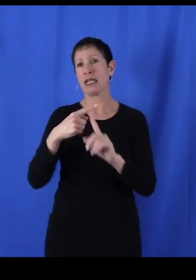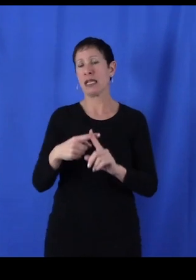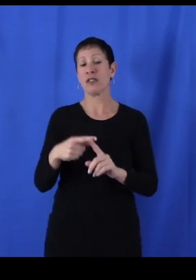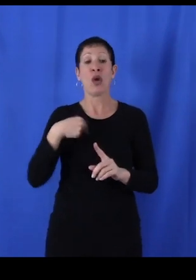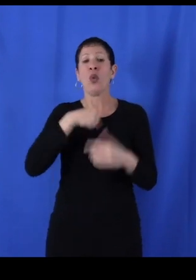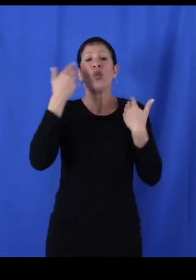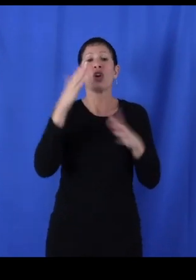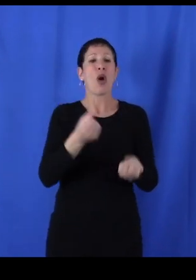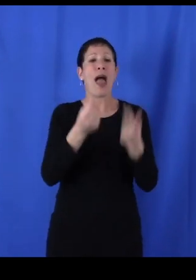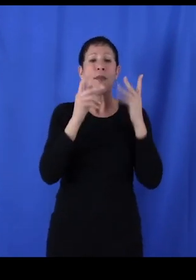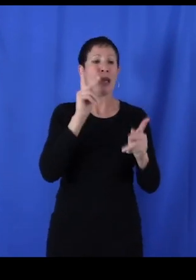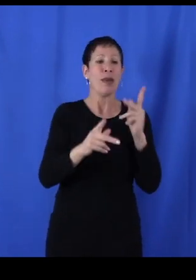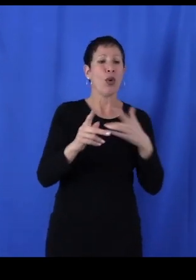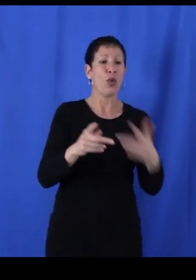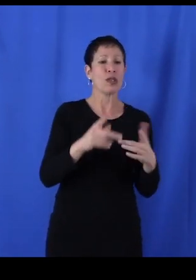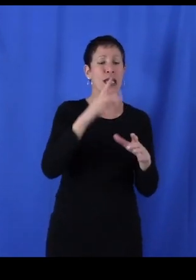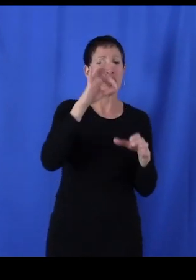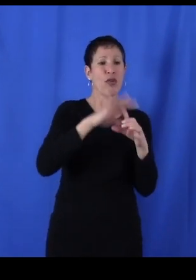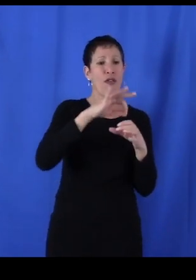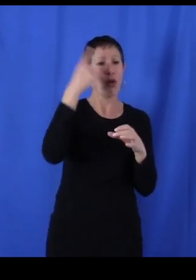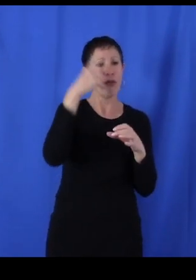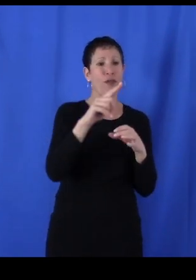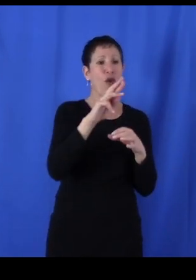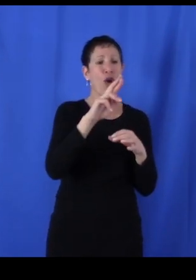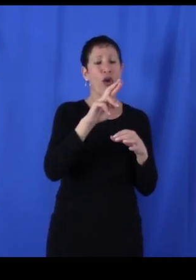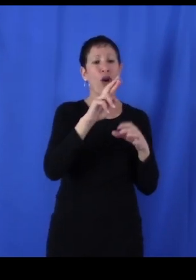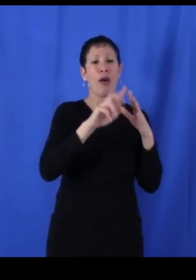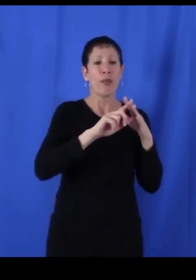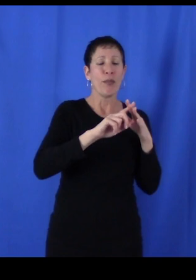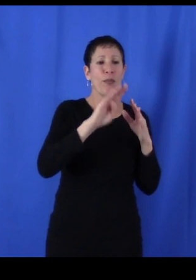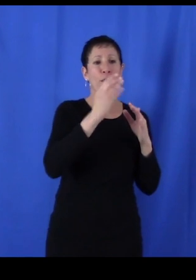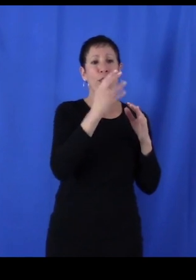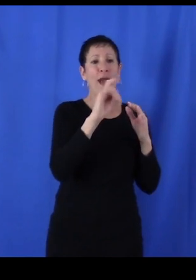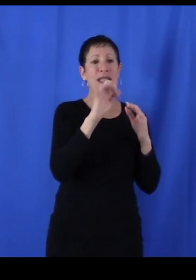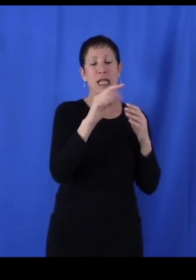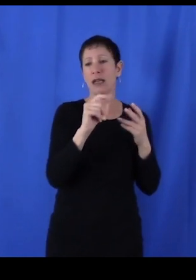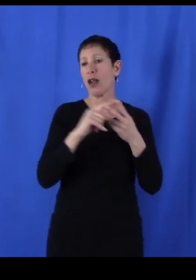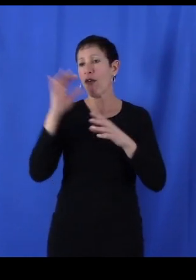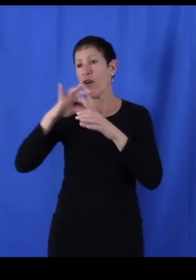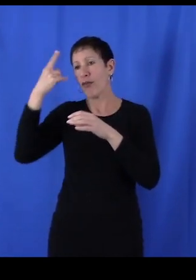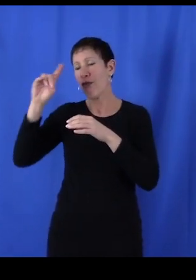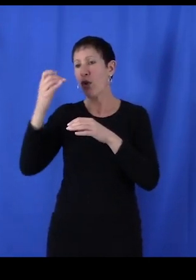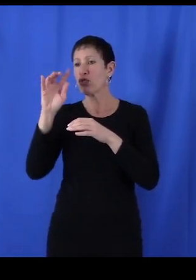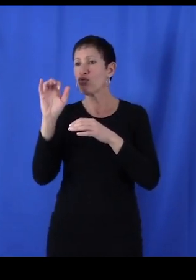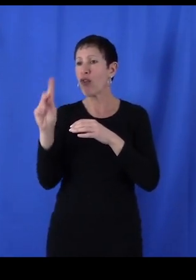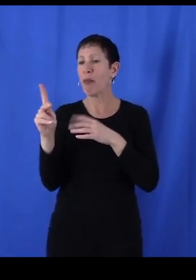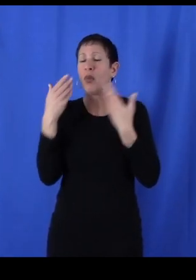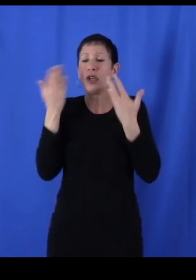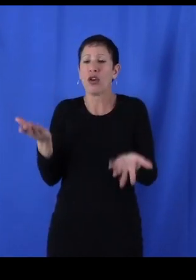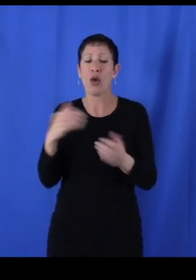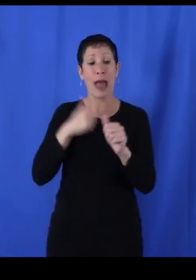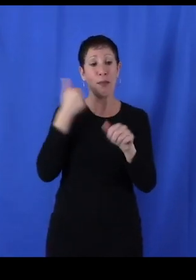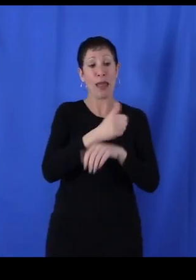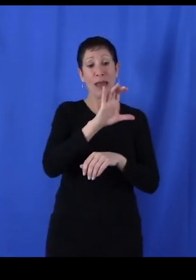right? So we don't know how many people would have voted for Brexit or for Trump anyway. And blaming Cambridge Analytica for everything is a